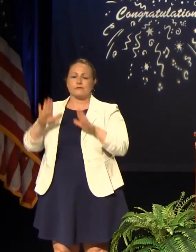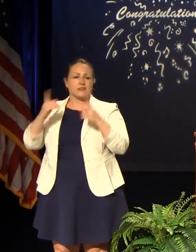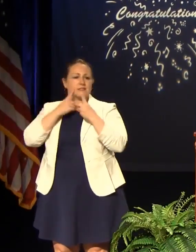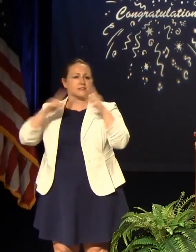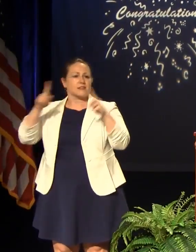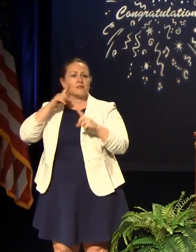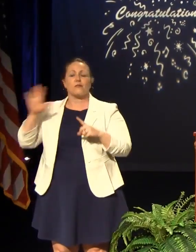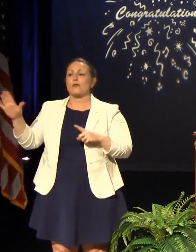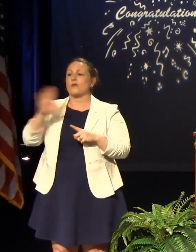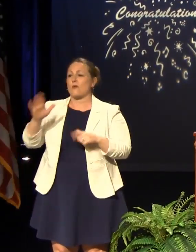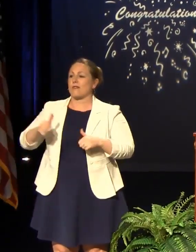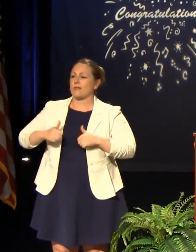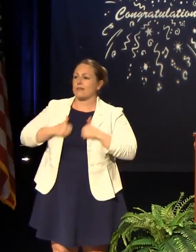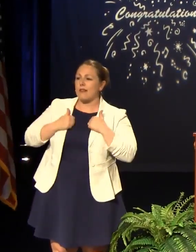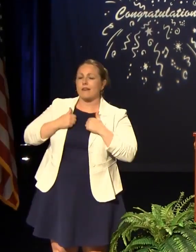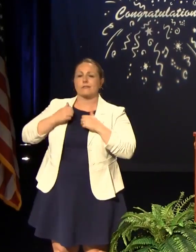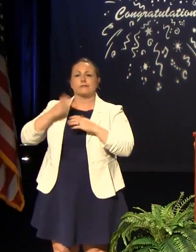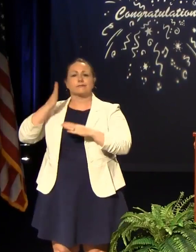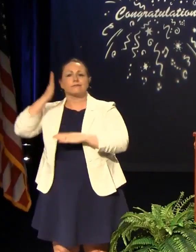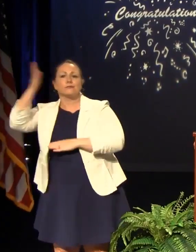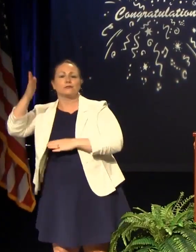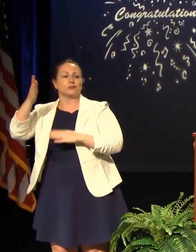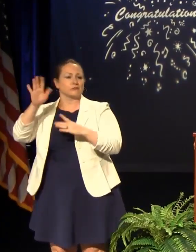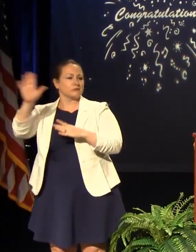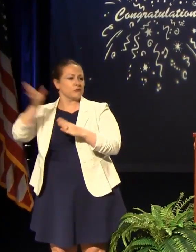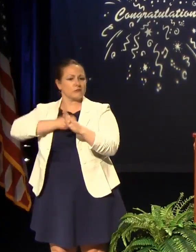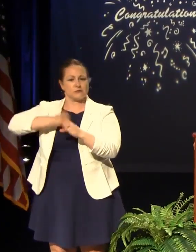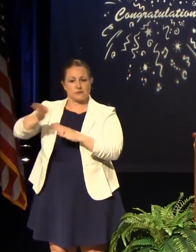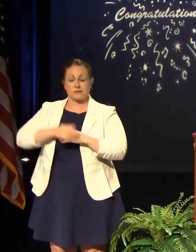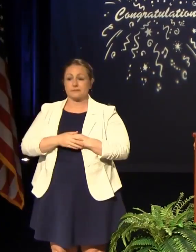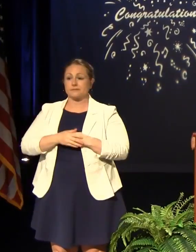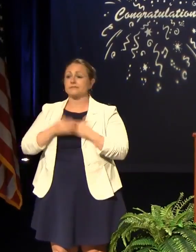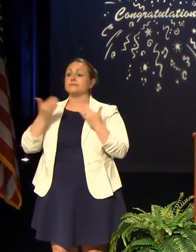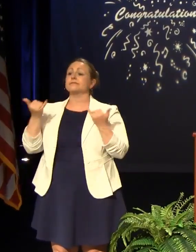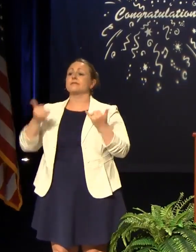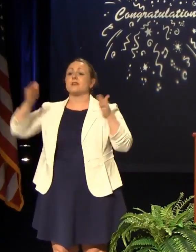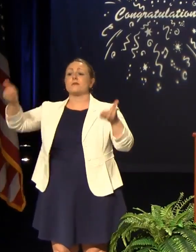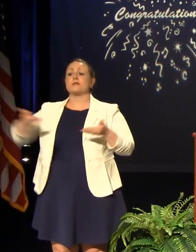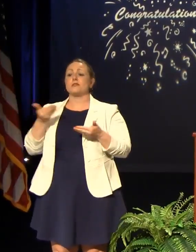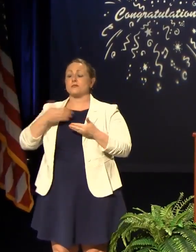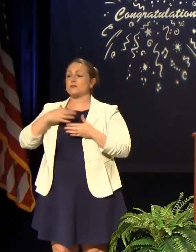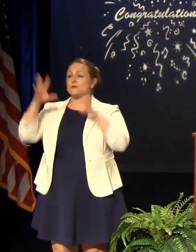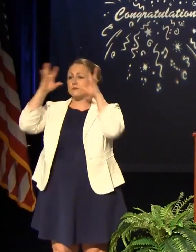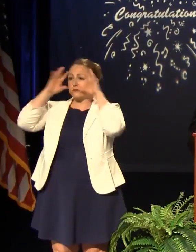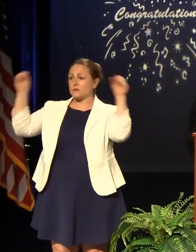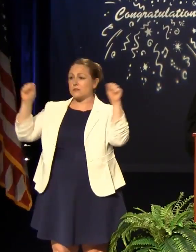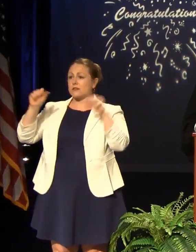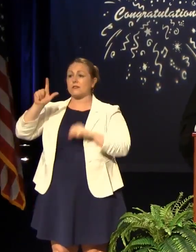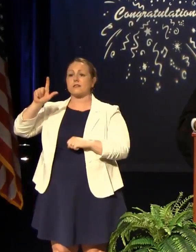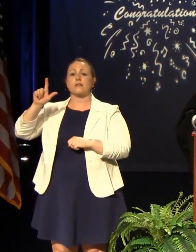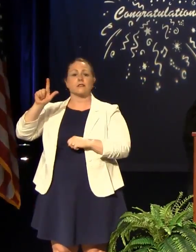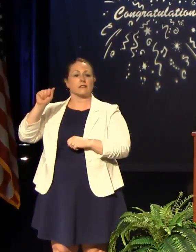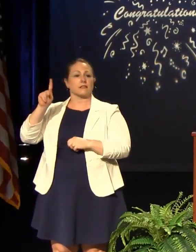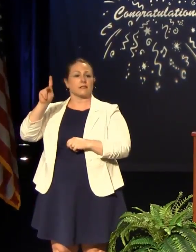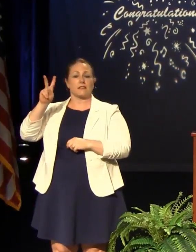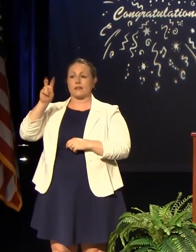careers. I would now like to introduce Superintendent of Lakeview Public Schools, Carl Paulson.